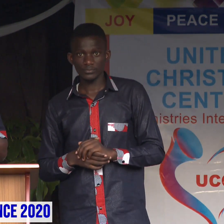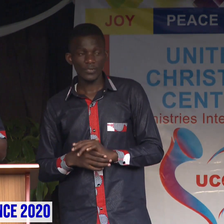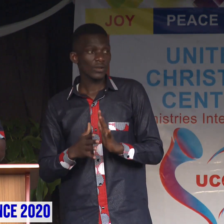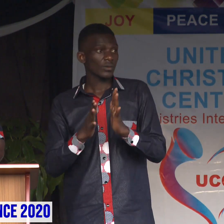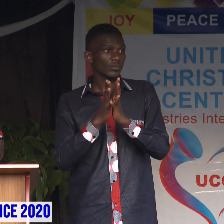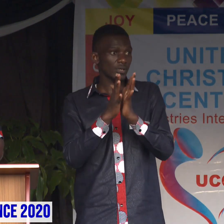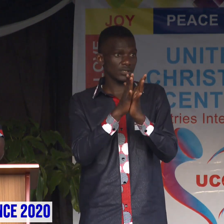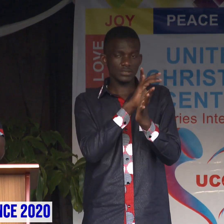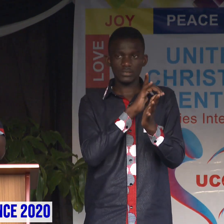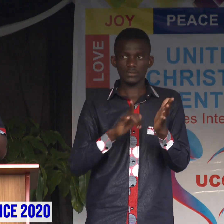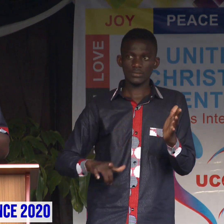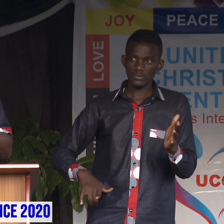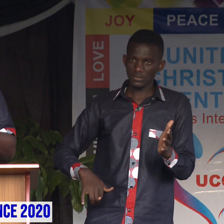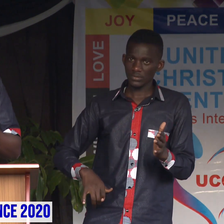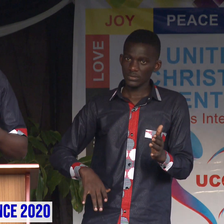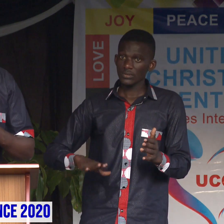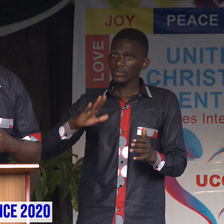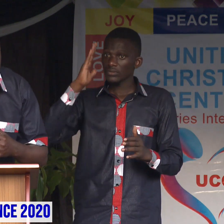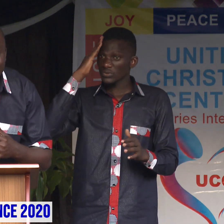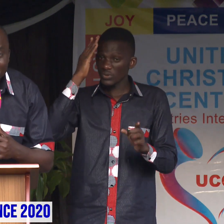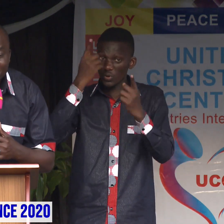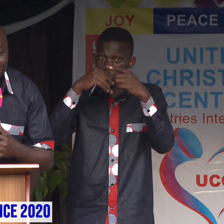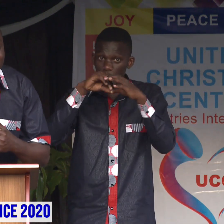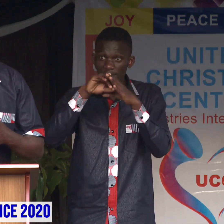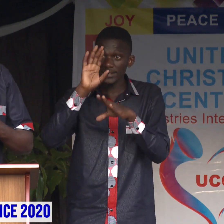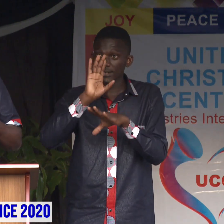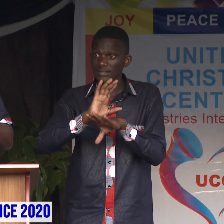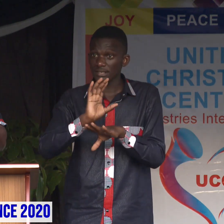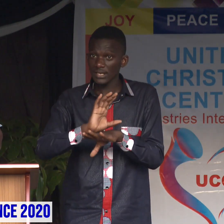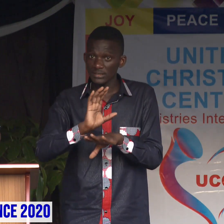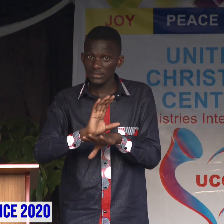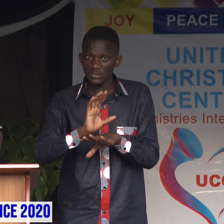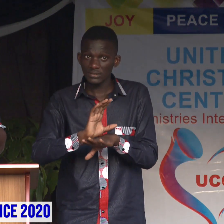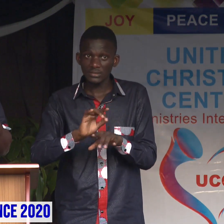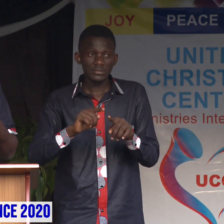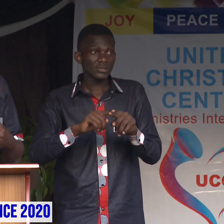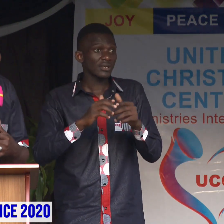Praise the Lord. Mukama yebasi okimanye tuli mu chachi. Do you know that as we are in church nga